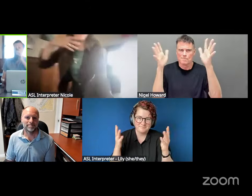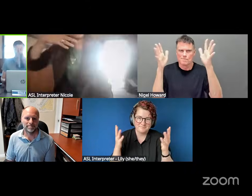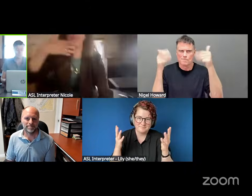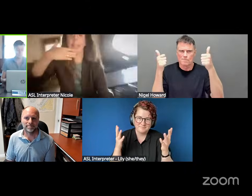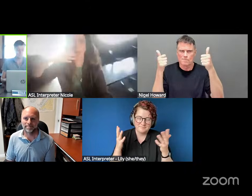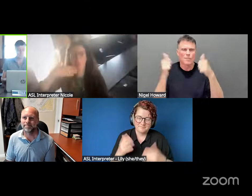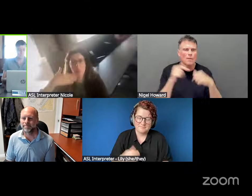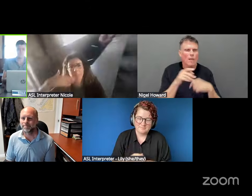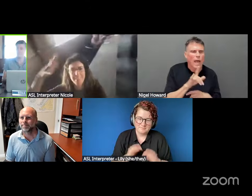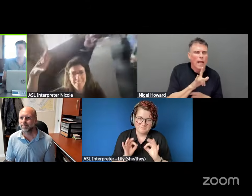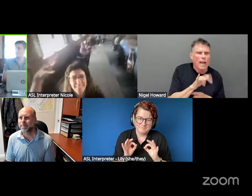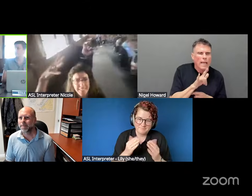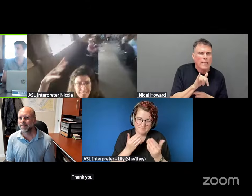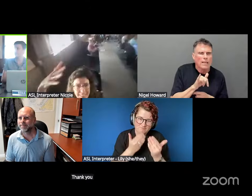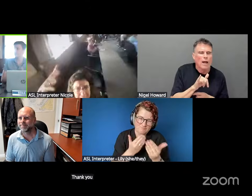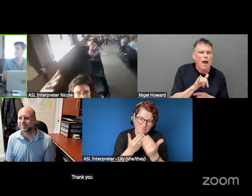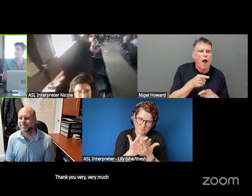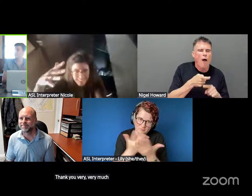Thank you very, very much.